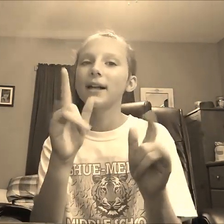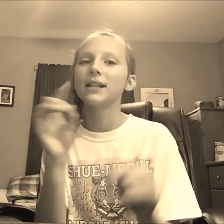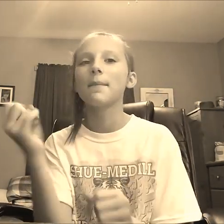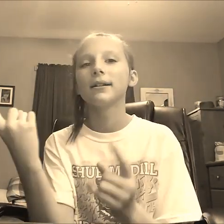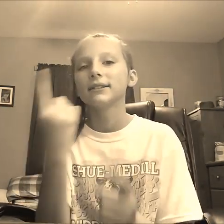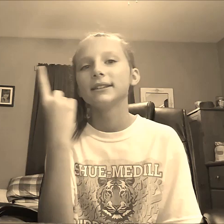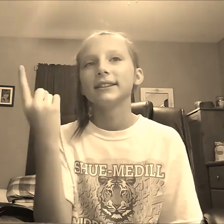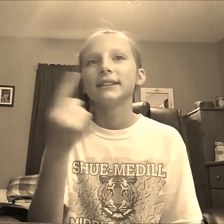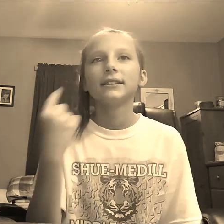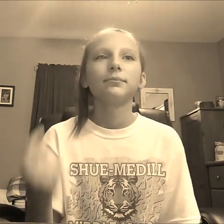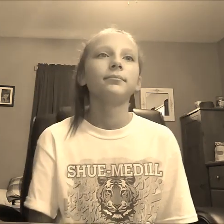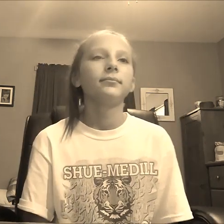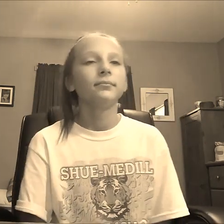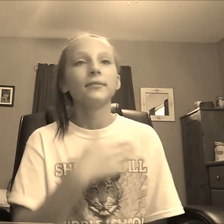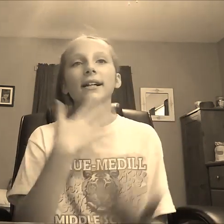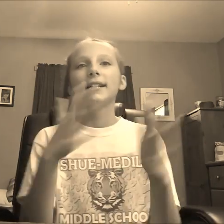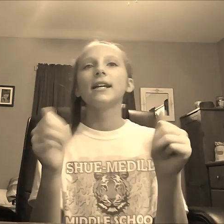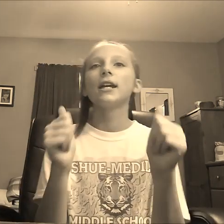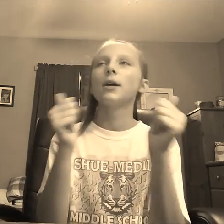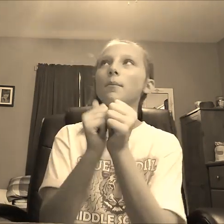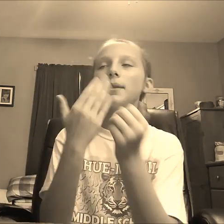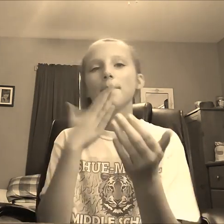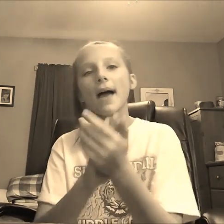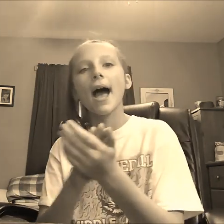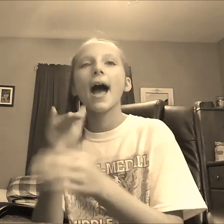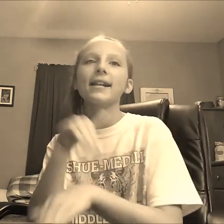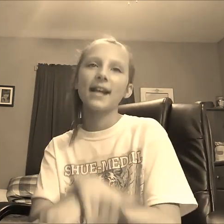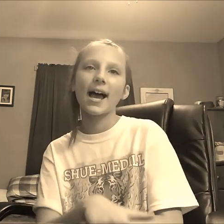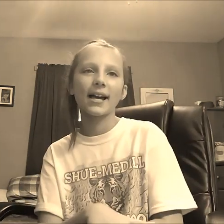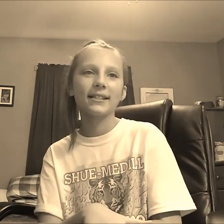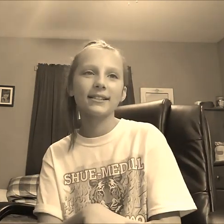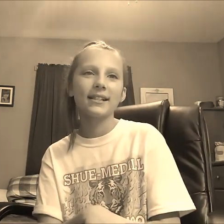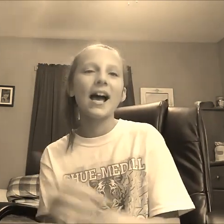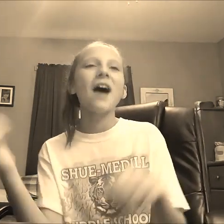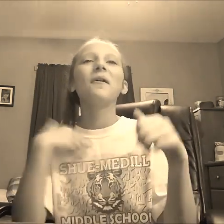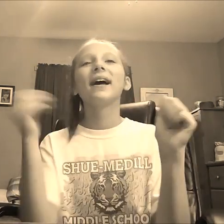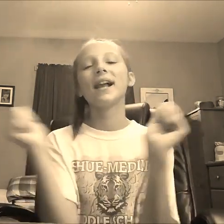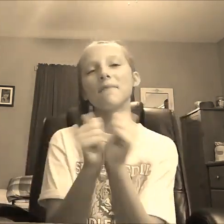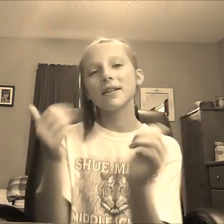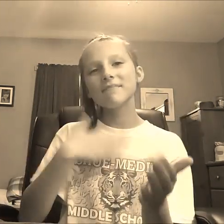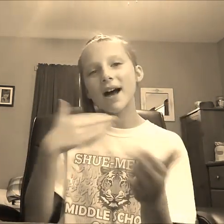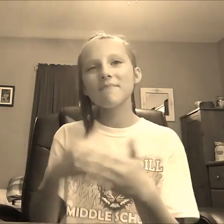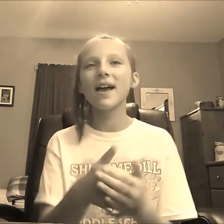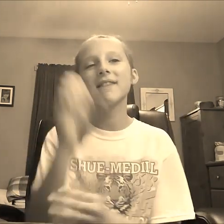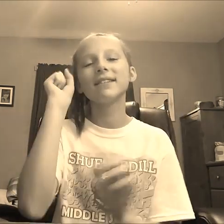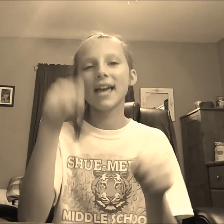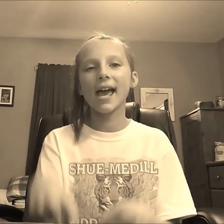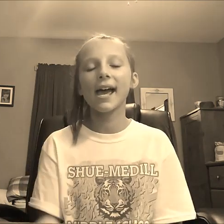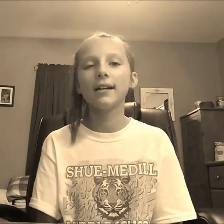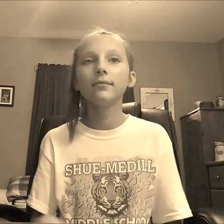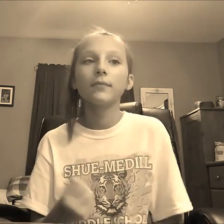by somebody I can deal with the bad nights When I'm with my baby Oh,